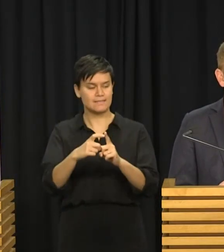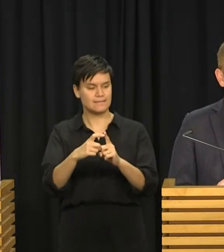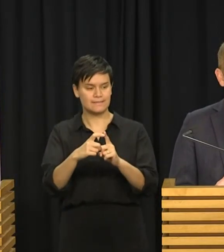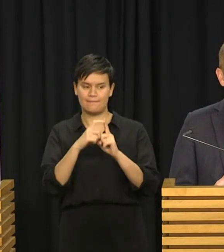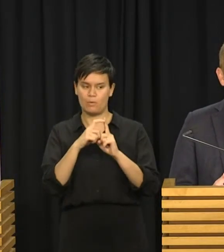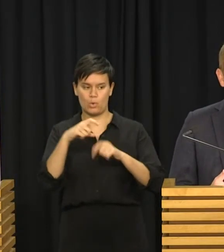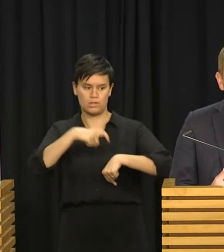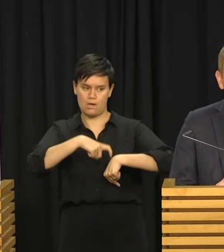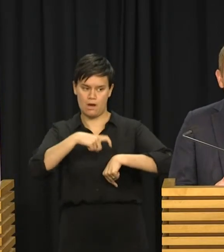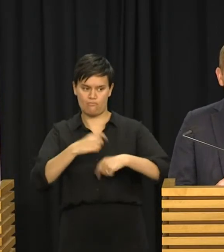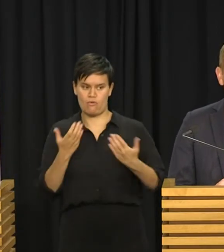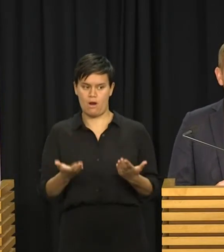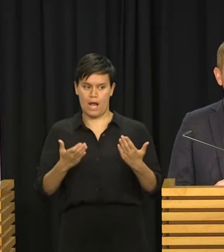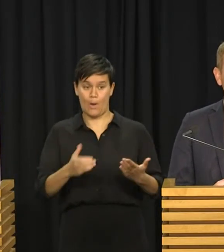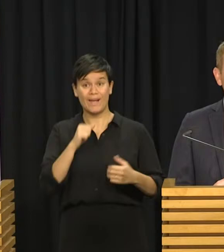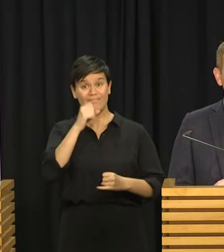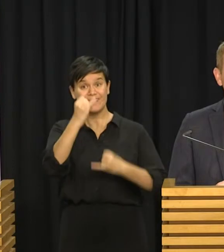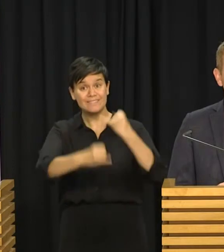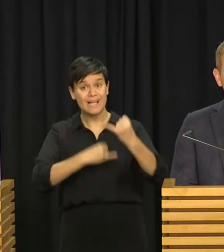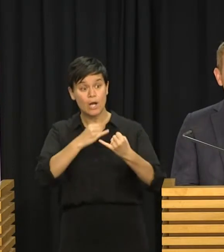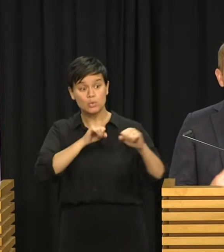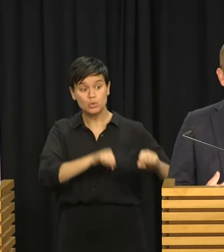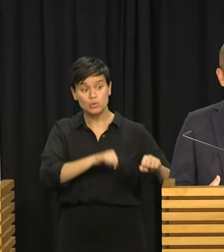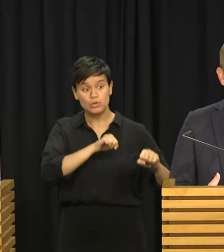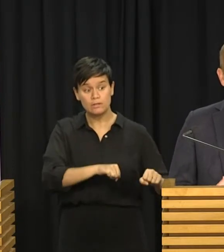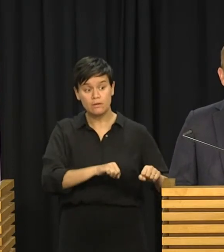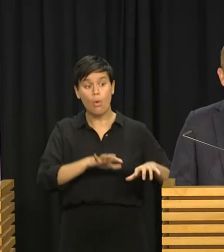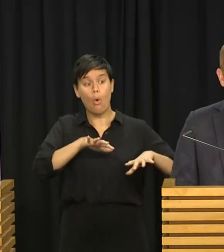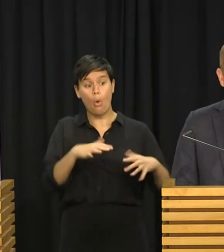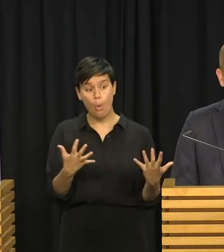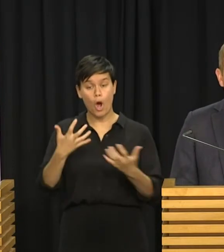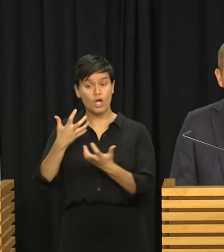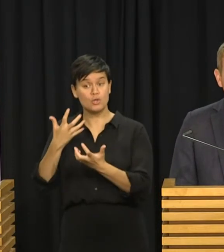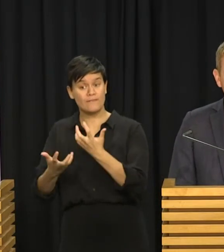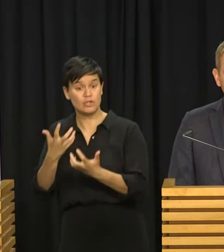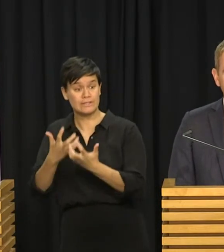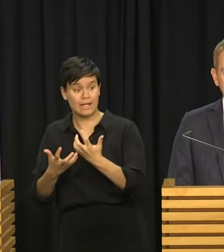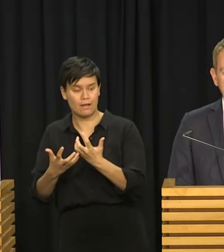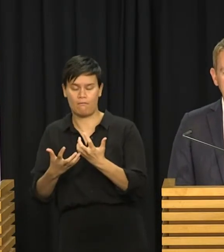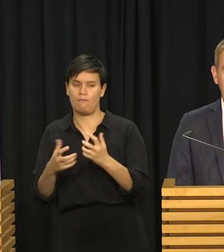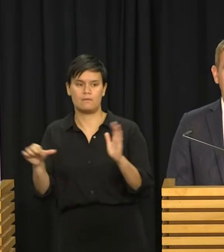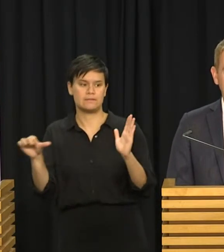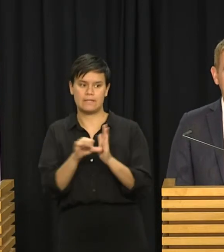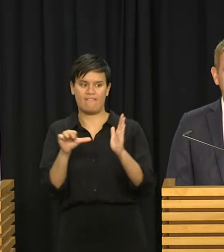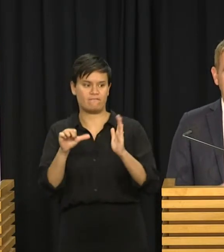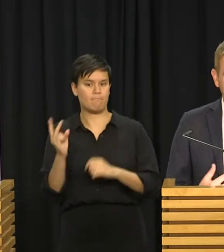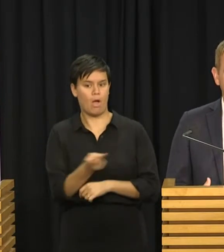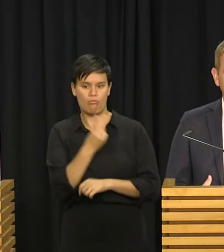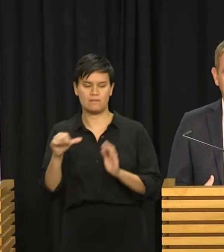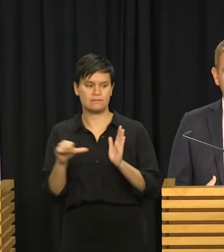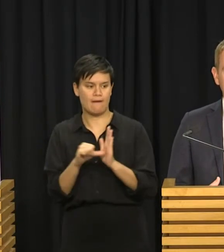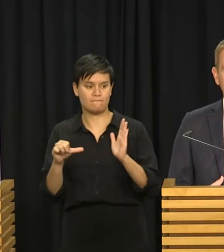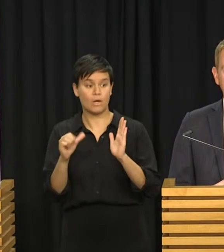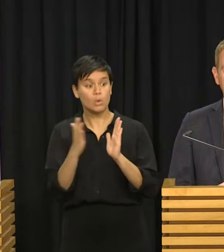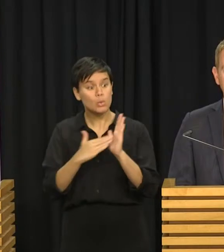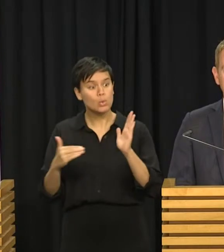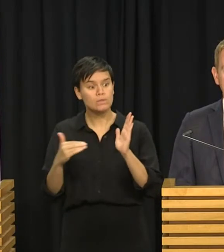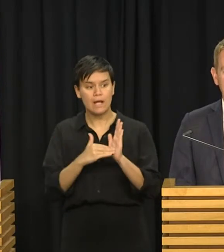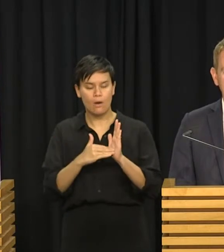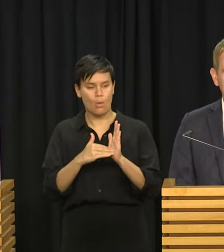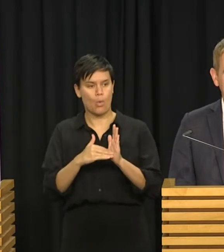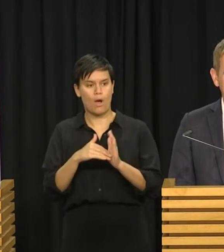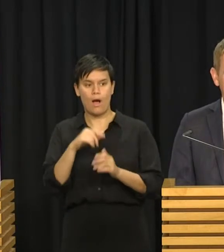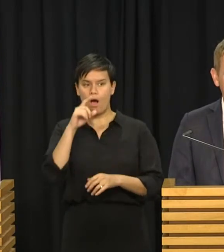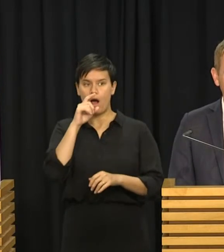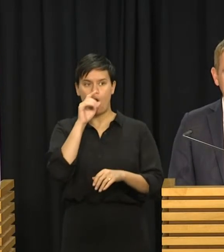education providers at the moment, and for students who want to come into New Zealand to study. New Zealand is an incredibly attractive place for international students